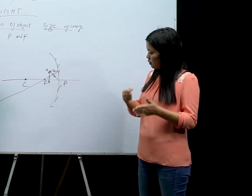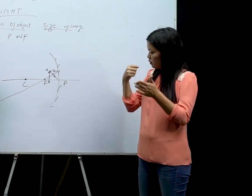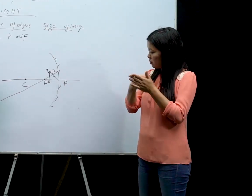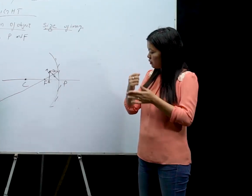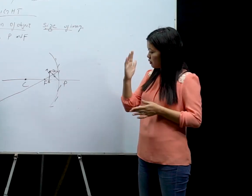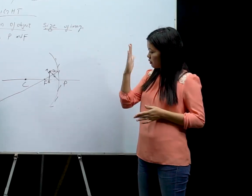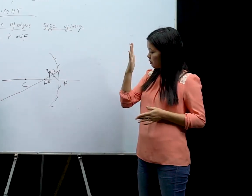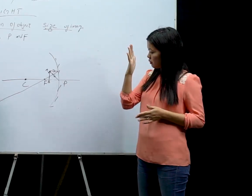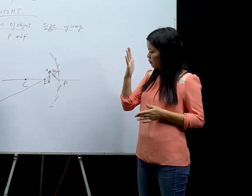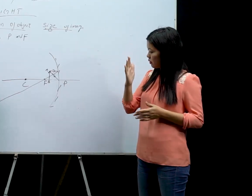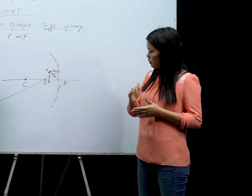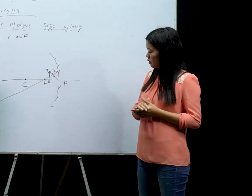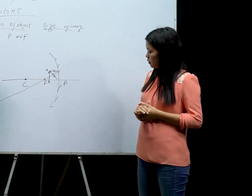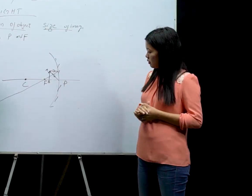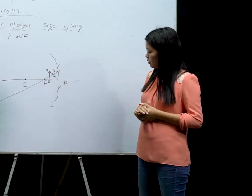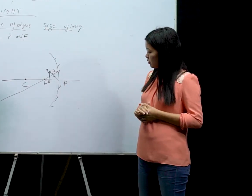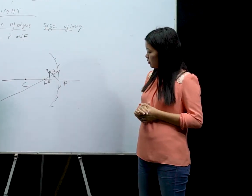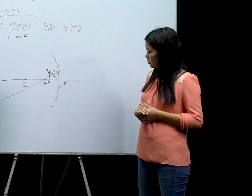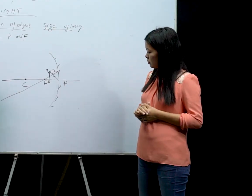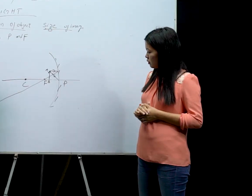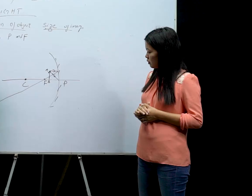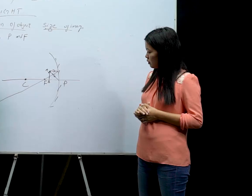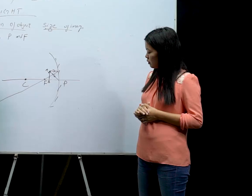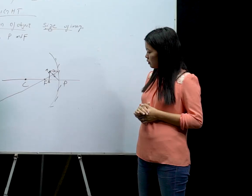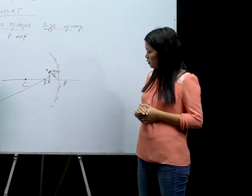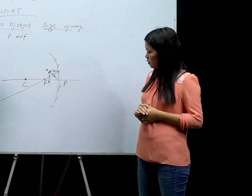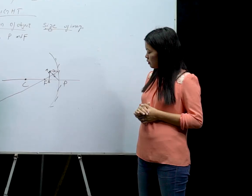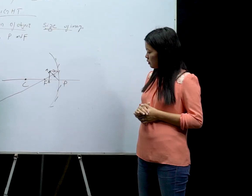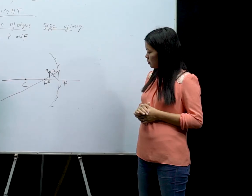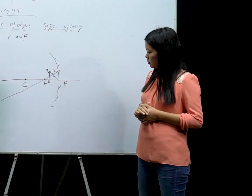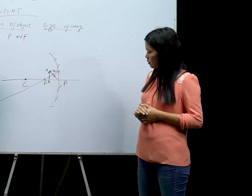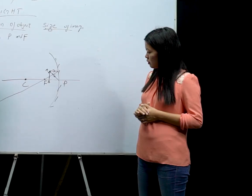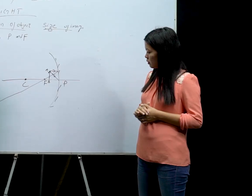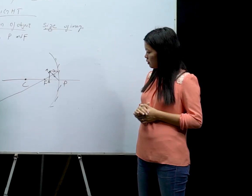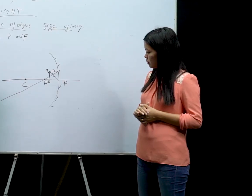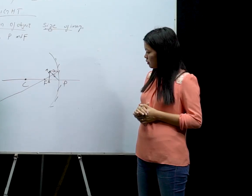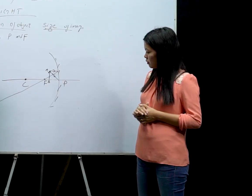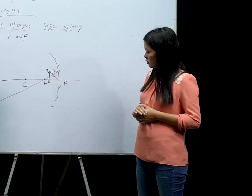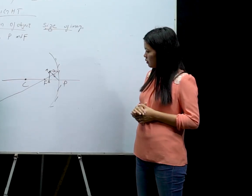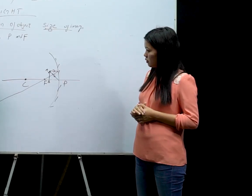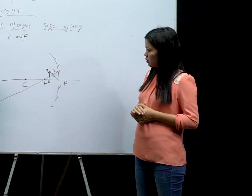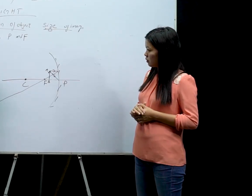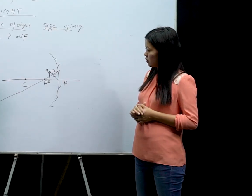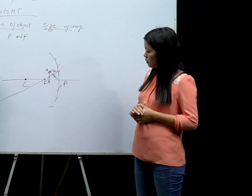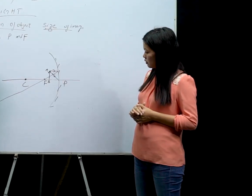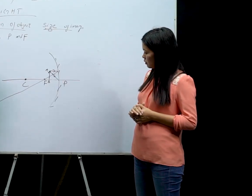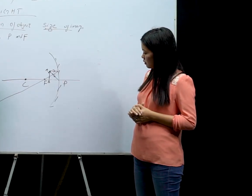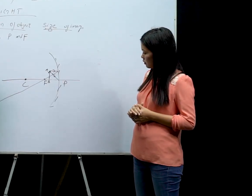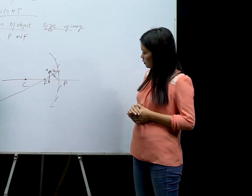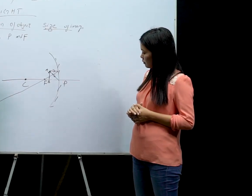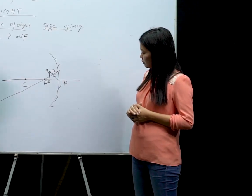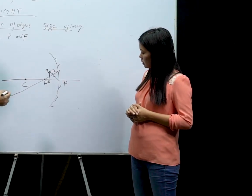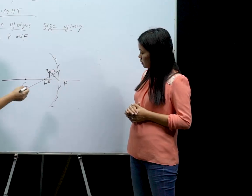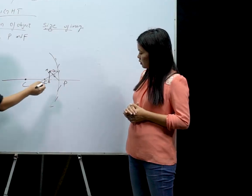pass through the other side of the principal axis, that is that will follow and obey the law